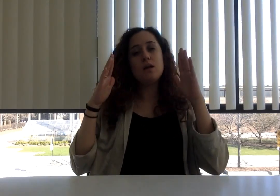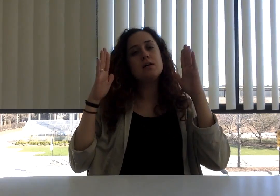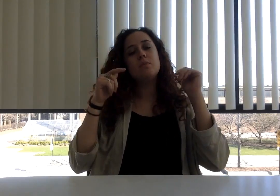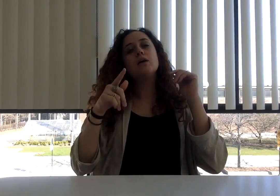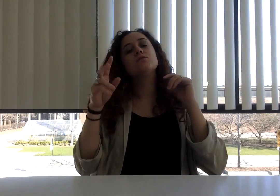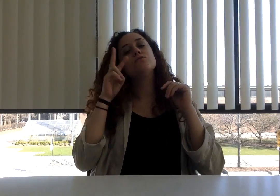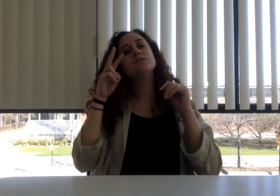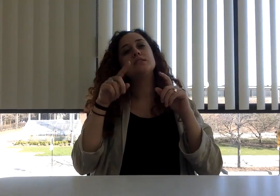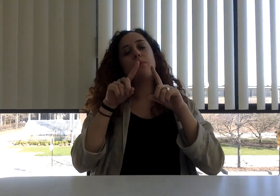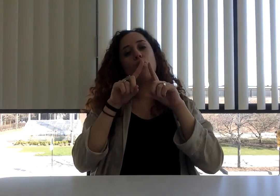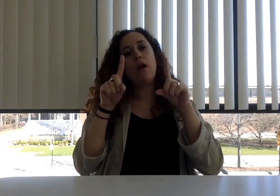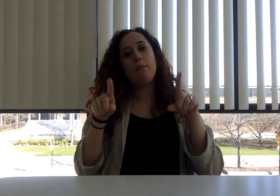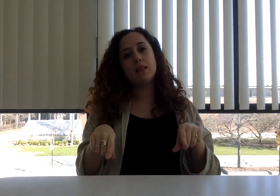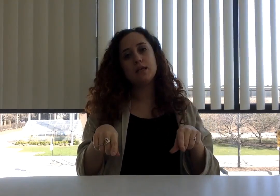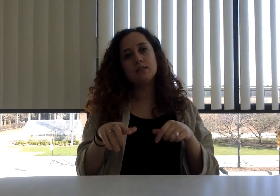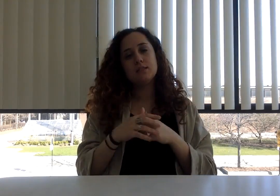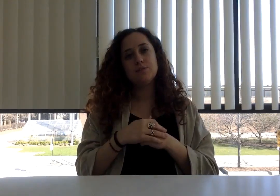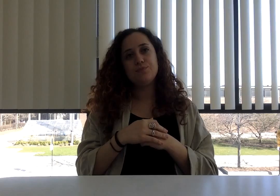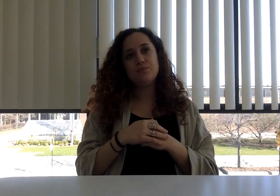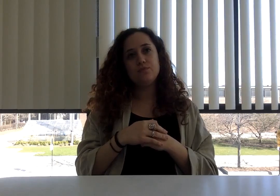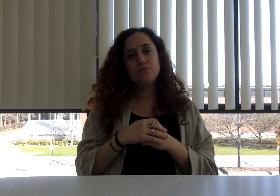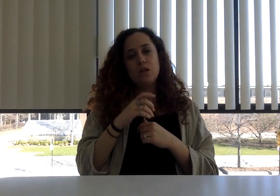shift cubics, I don't think.